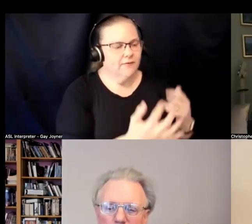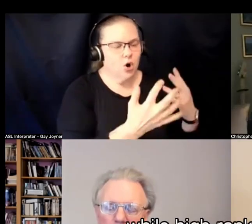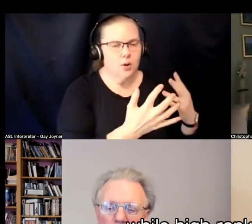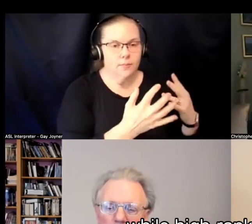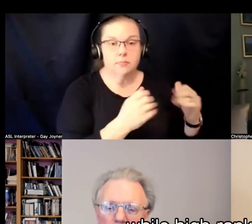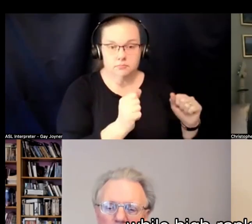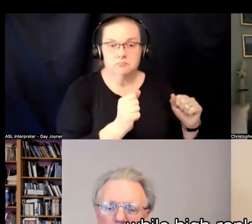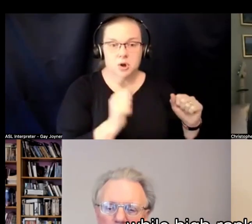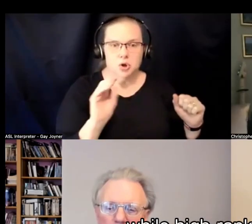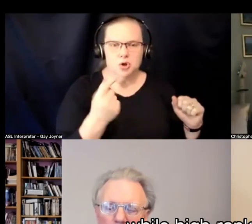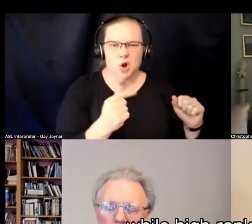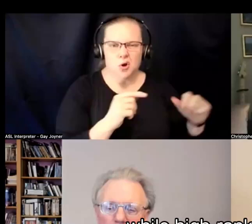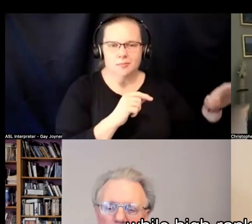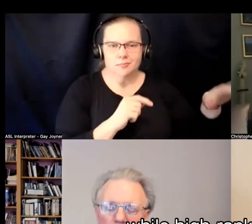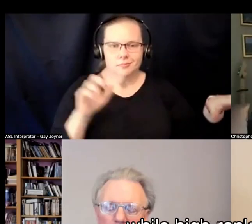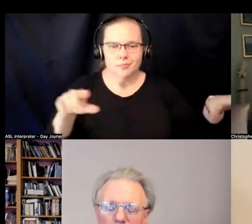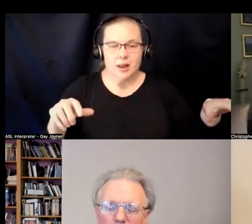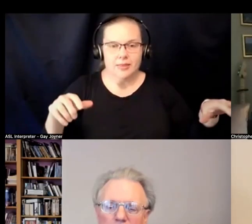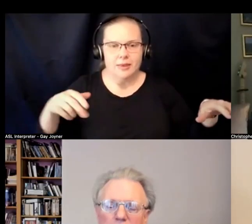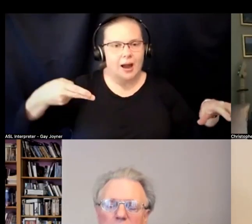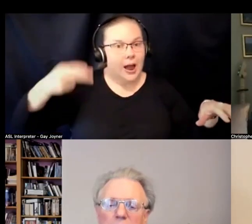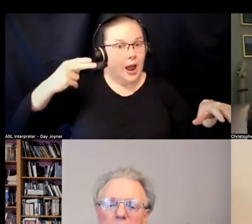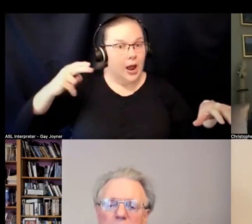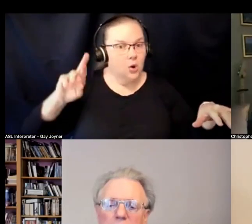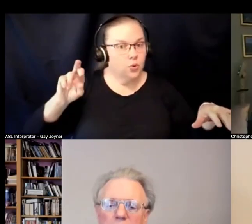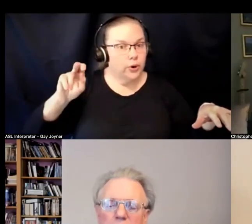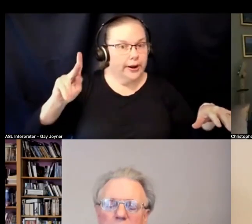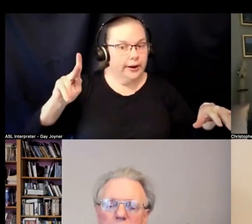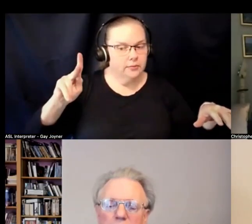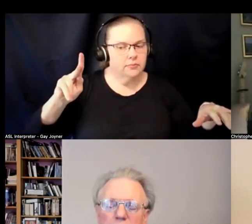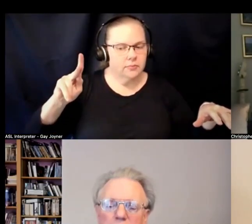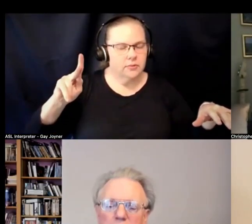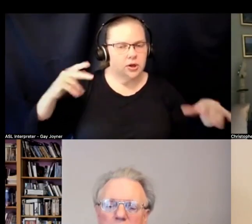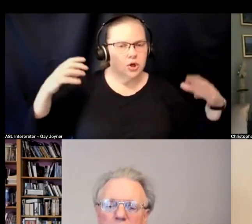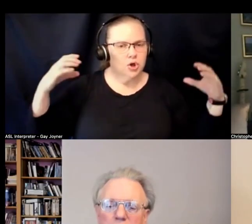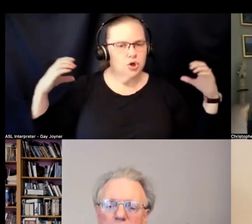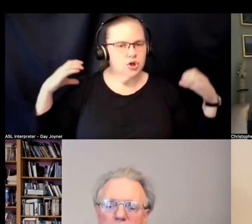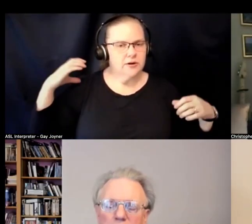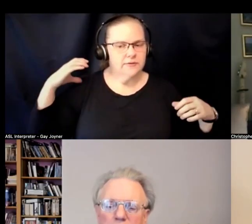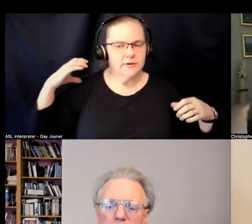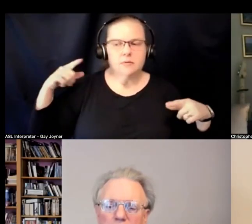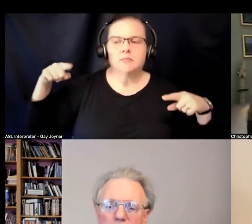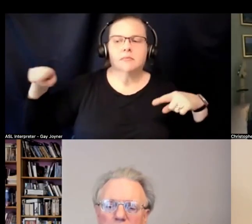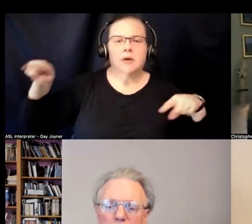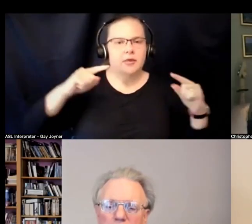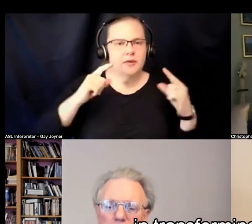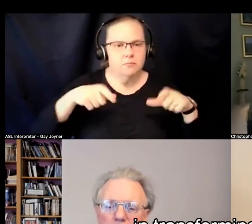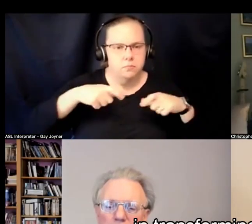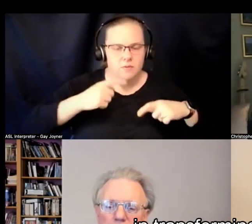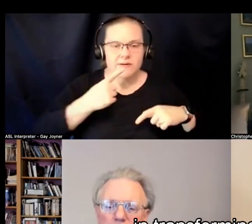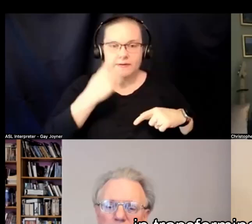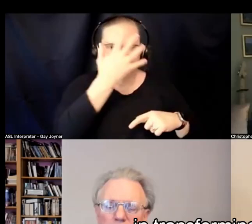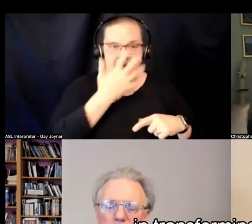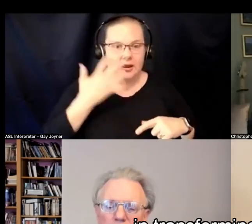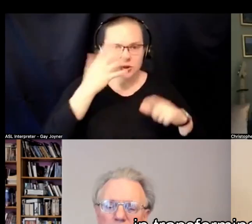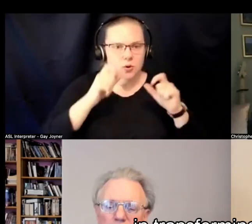feet, while high-ranking Nazis and their courtesans clinked glasses of looted champagne, their faces flushed as they delighted in